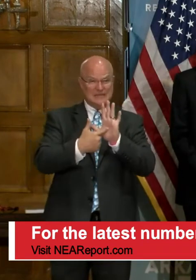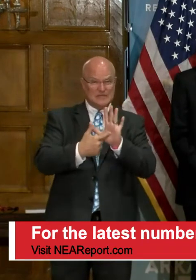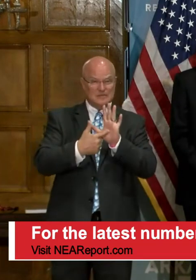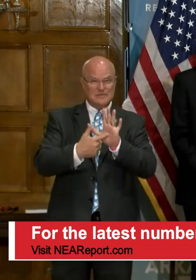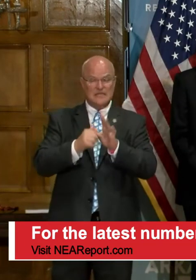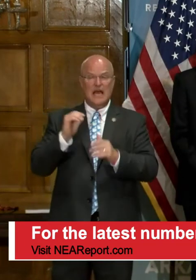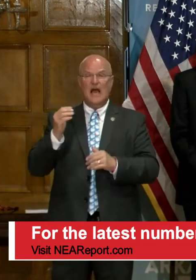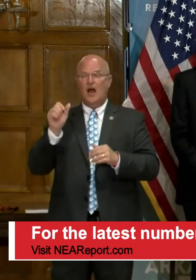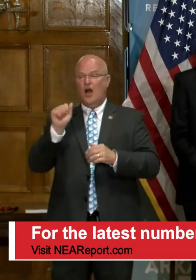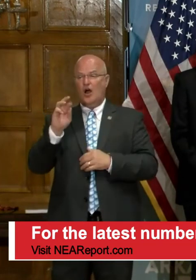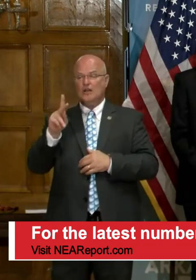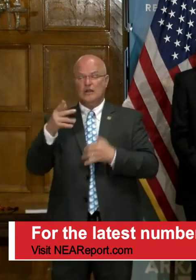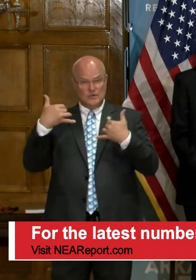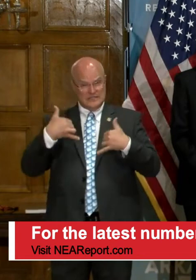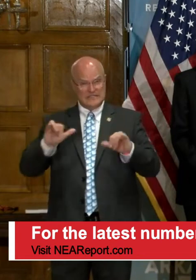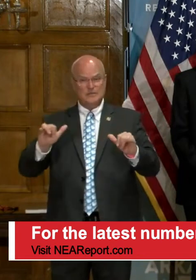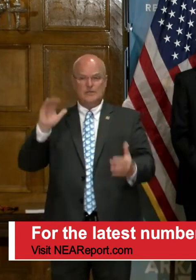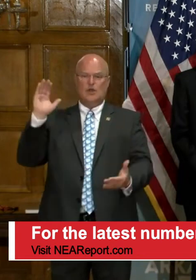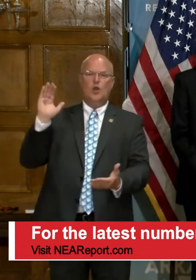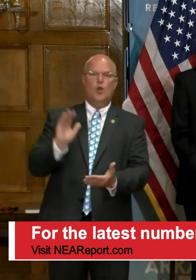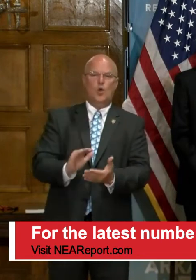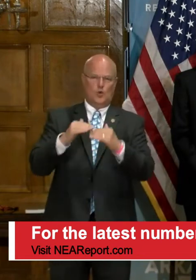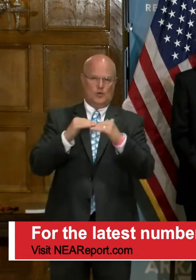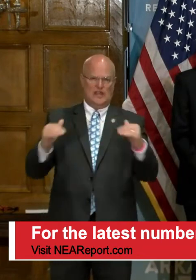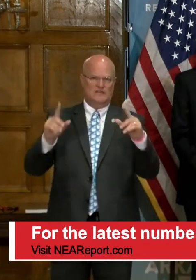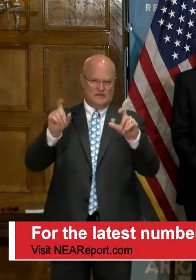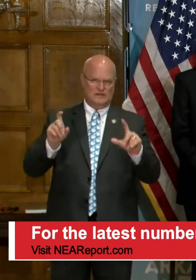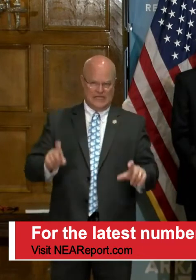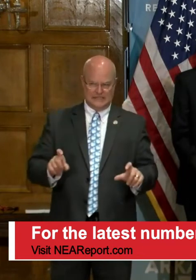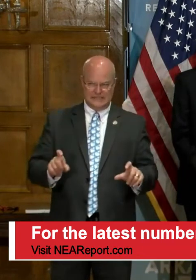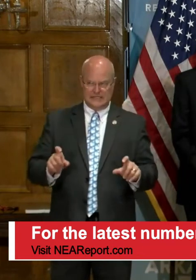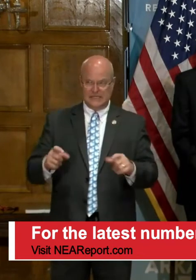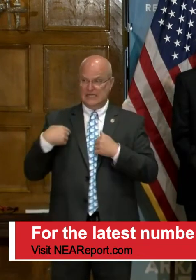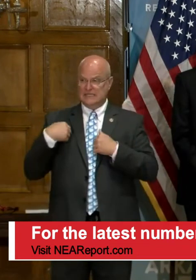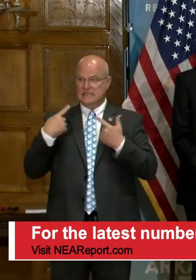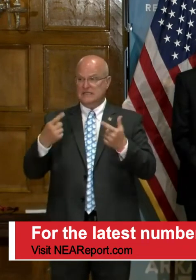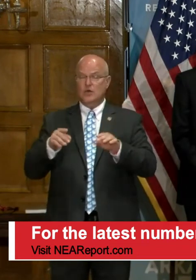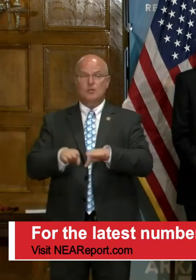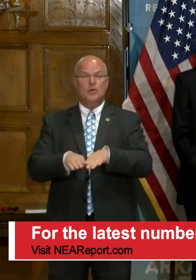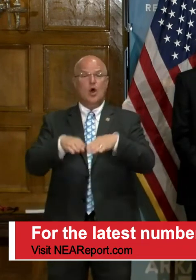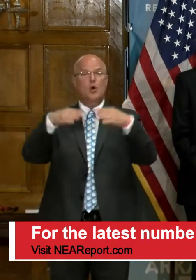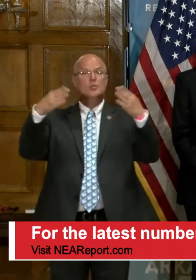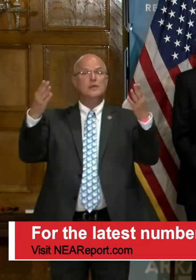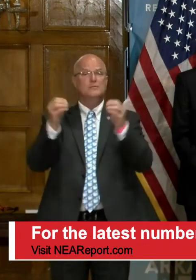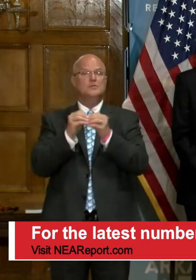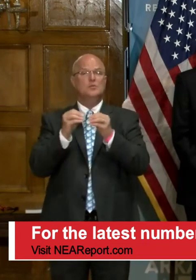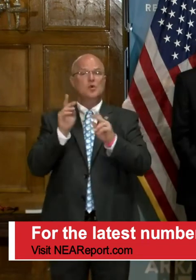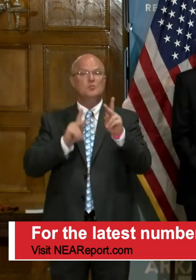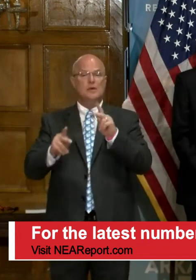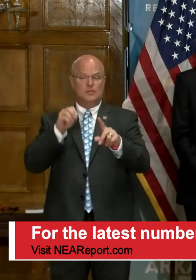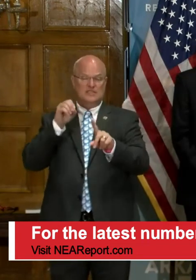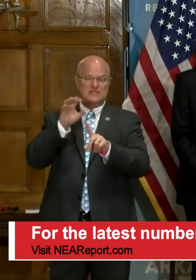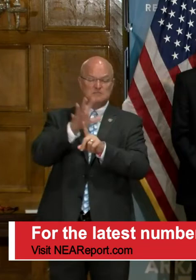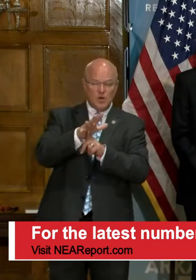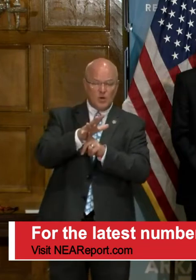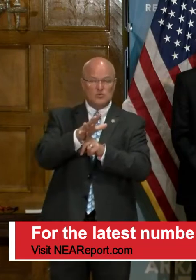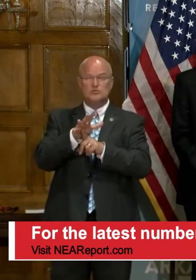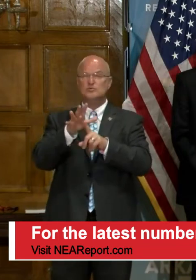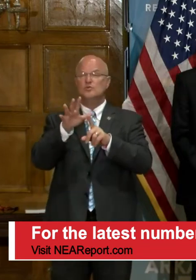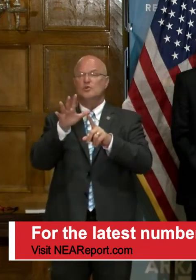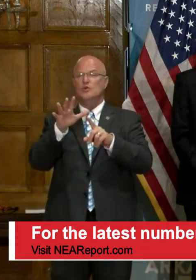symptoms, Arkansas would still be at a low level of testing. Since we've been able to open that up to those with exposures or